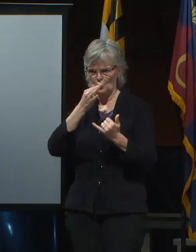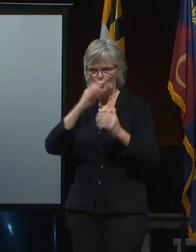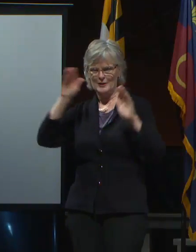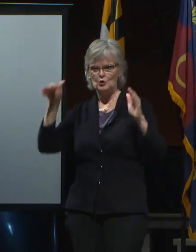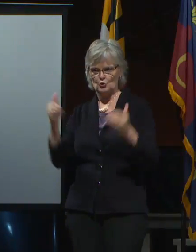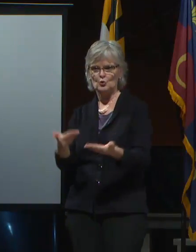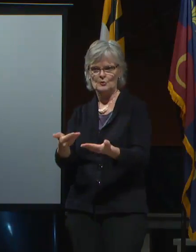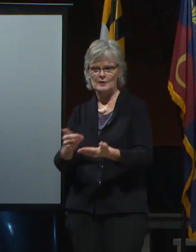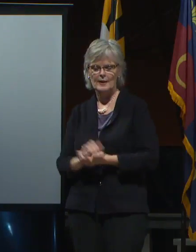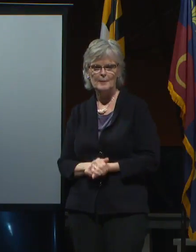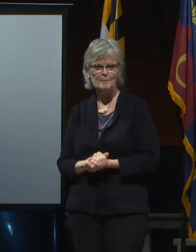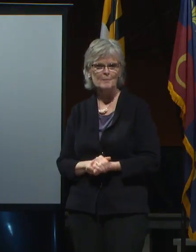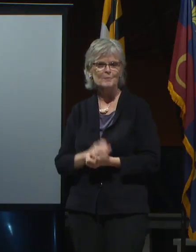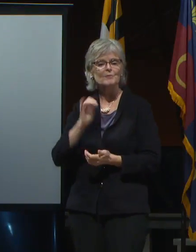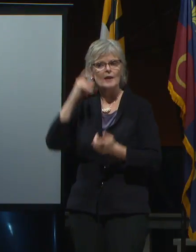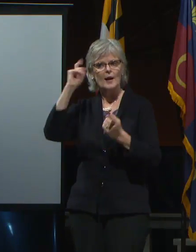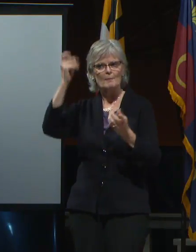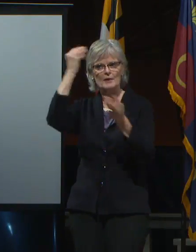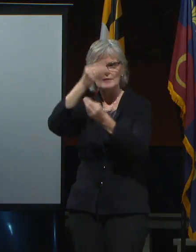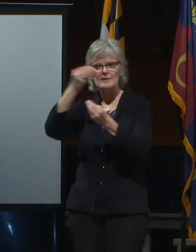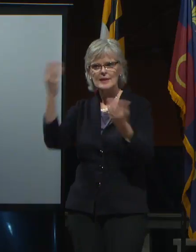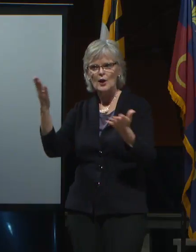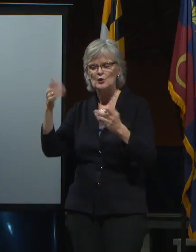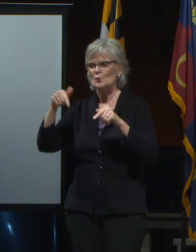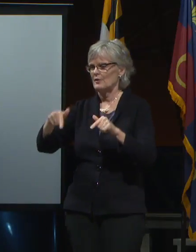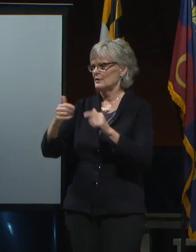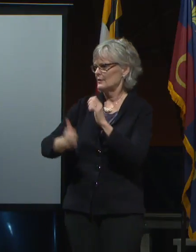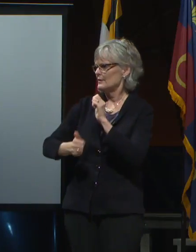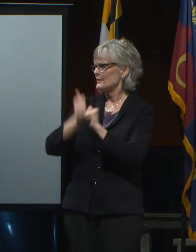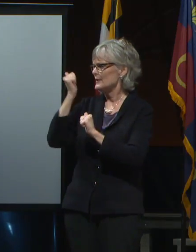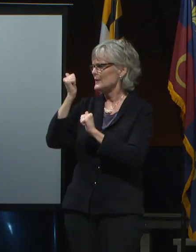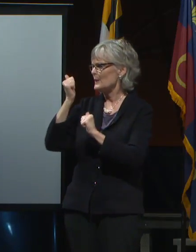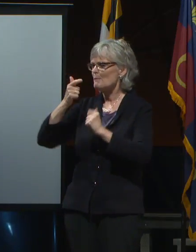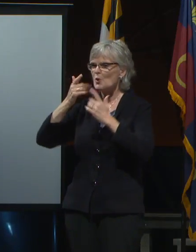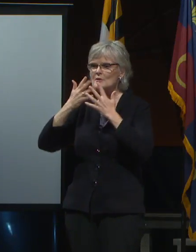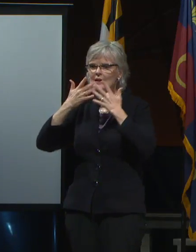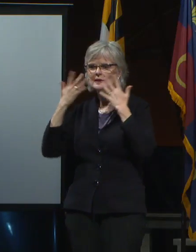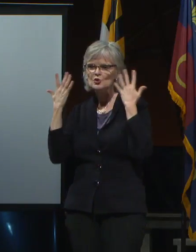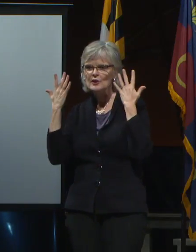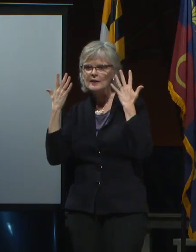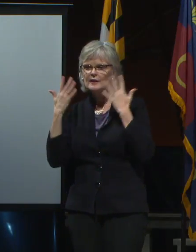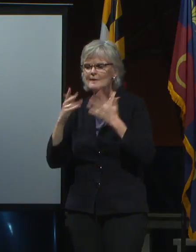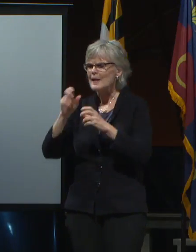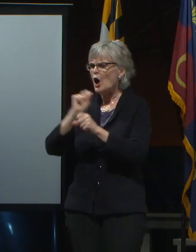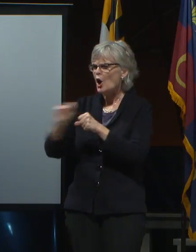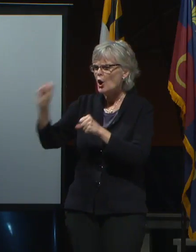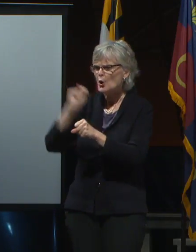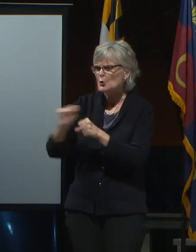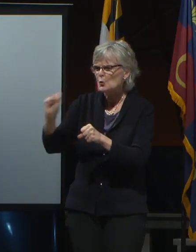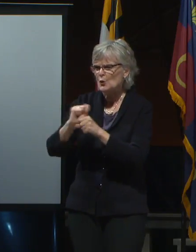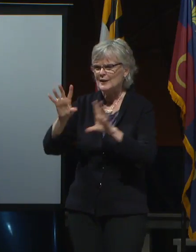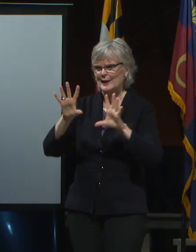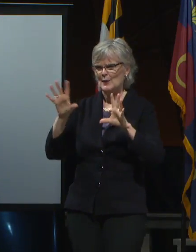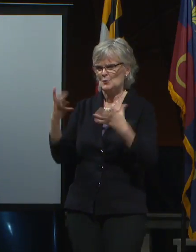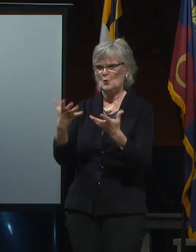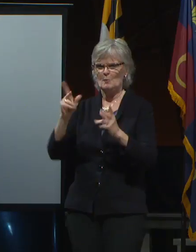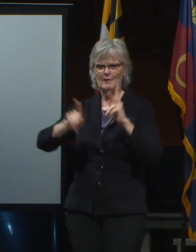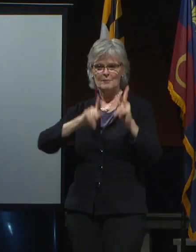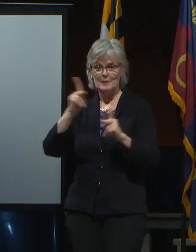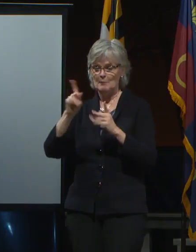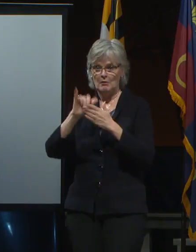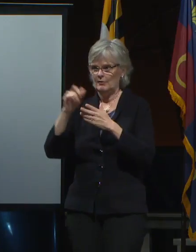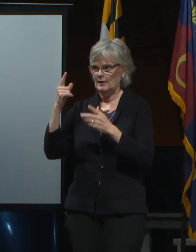to you. I have to tell you that this is the most congenial, hardworking group of people